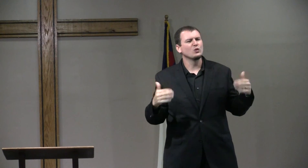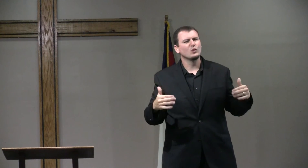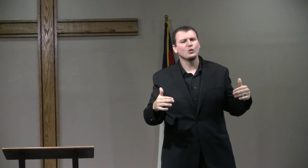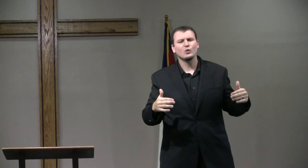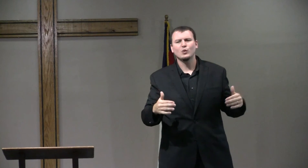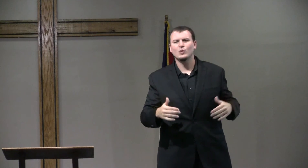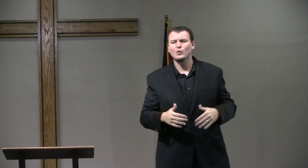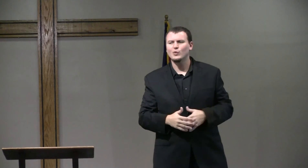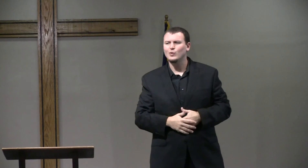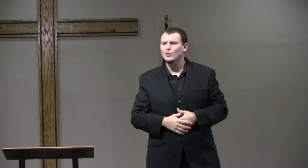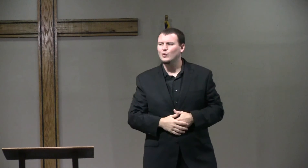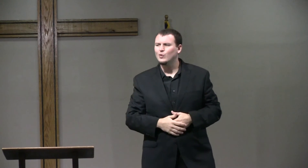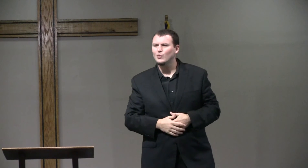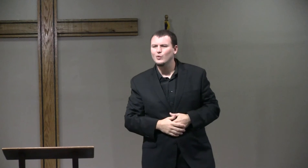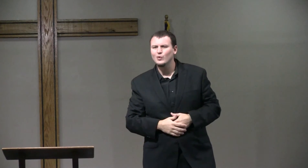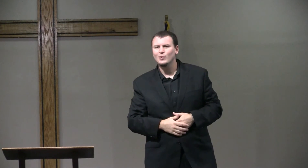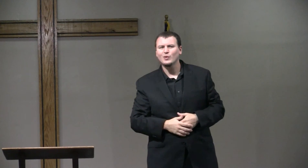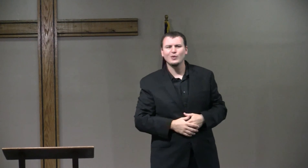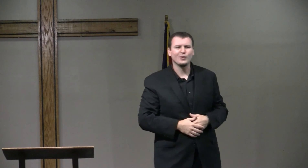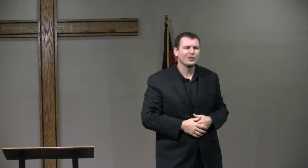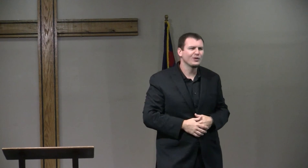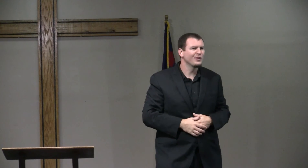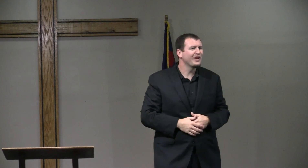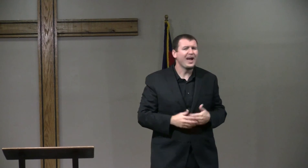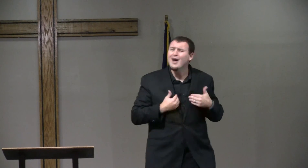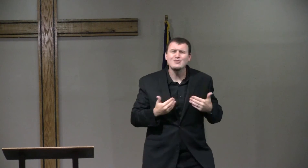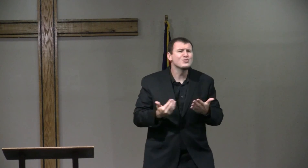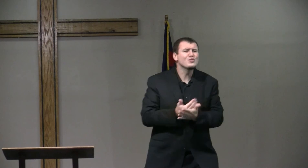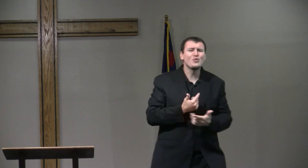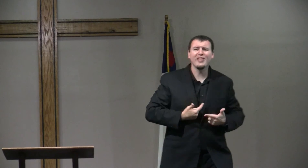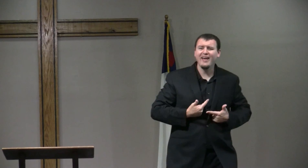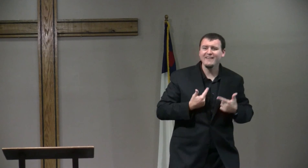comes into our heart the moment we receive salvation.